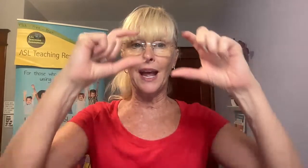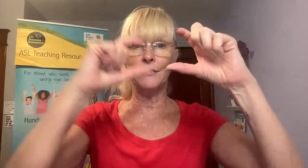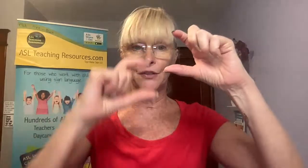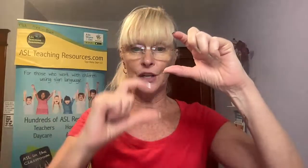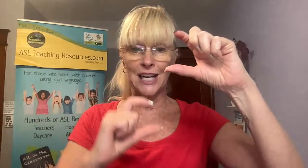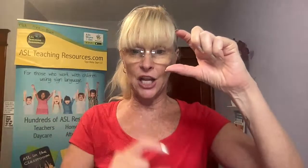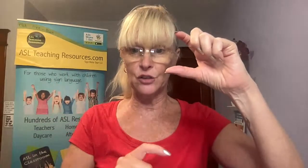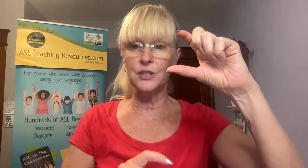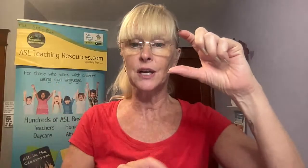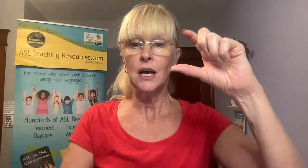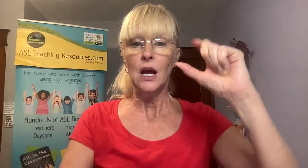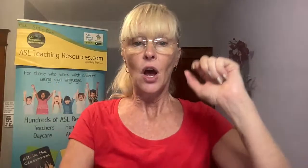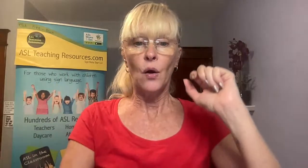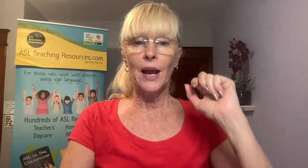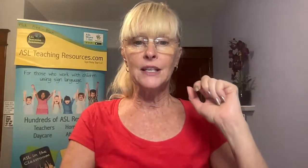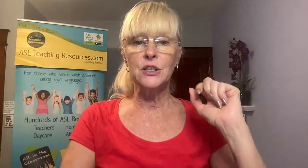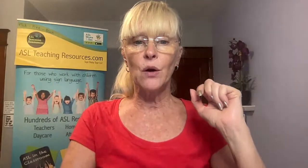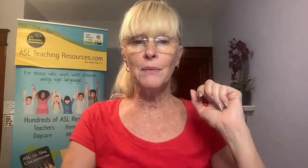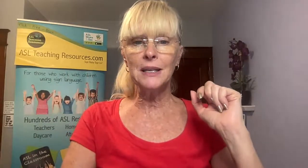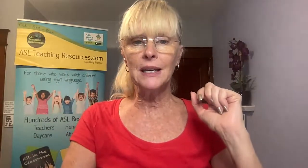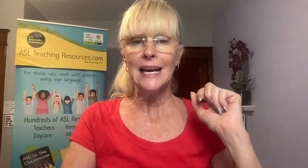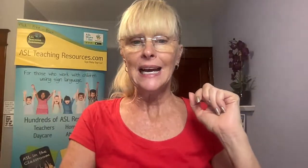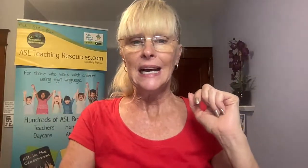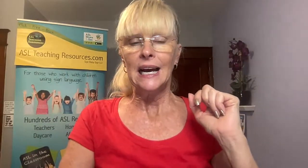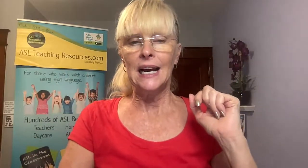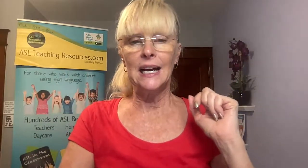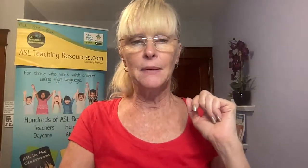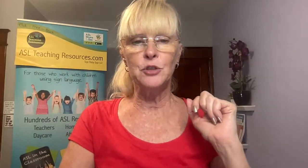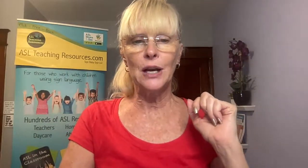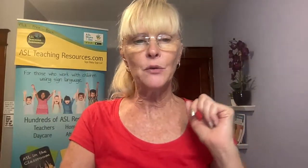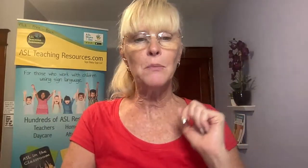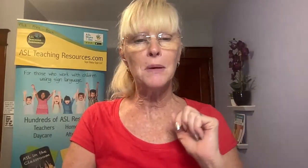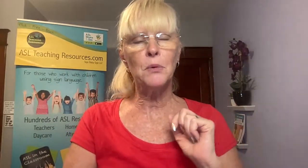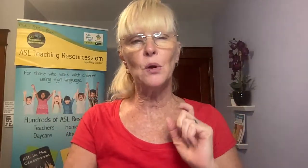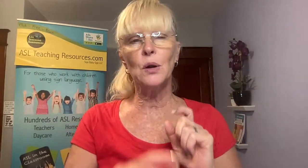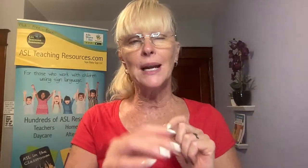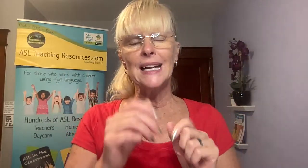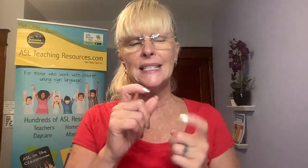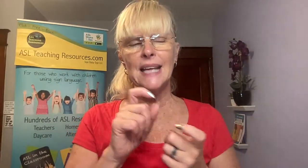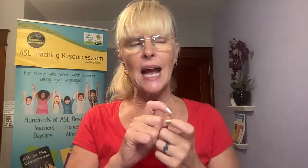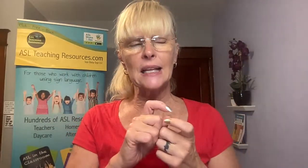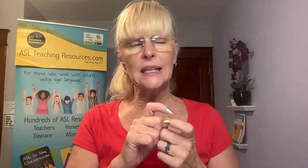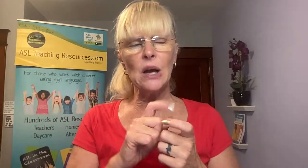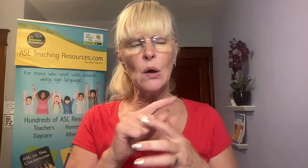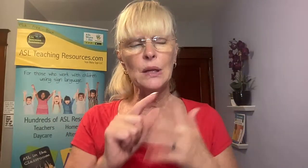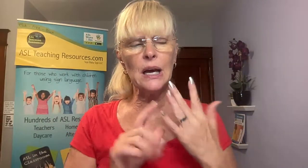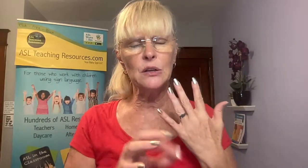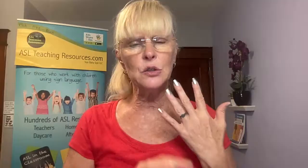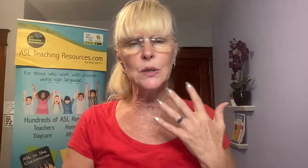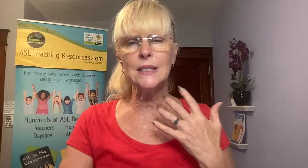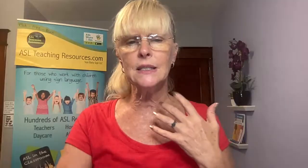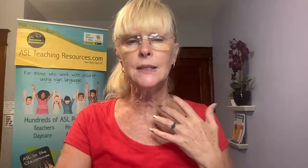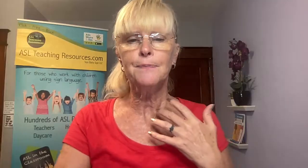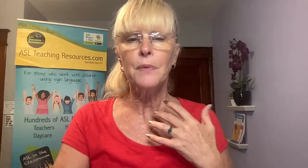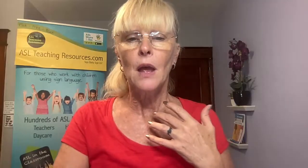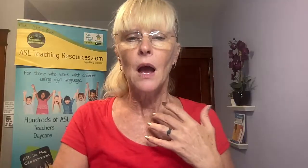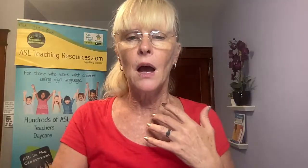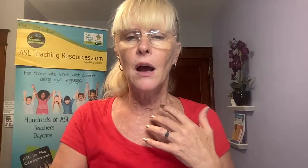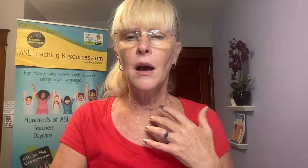have different colors. Okay, so I'm trying to remember exactly all the color choices.